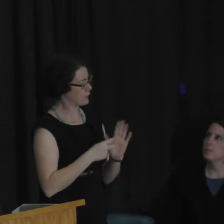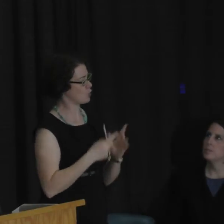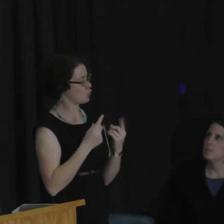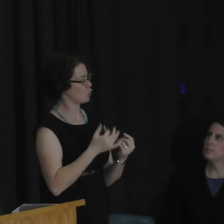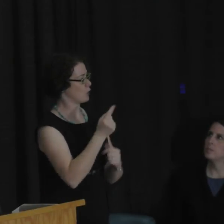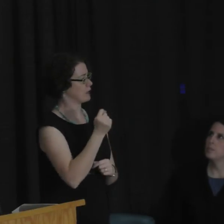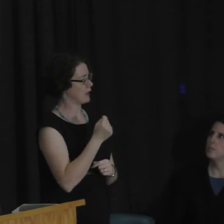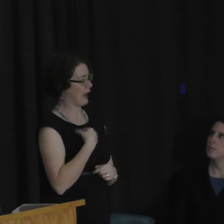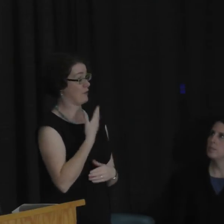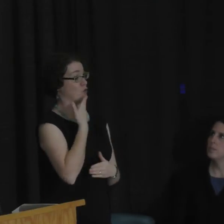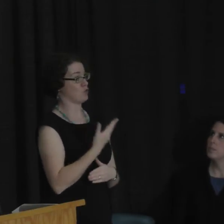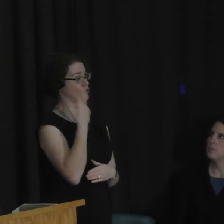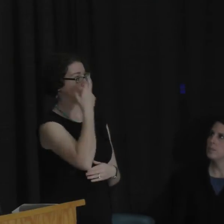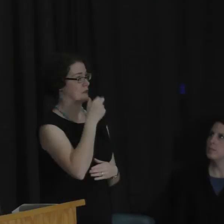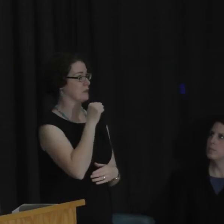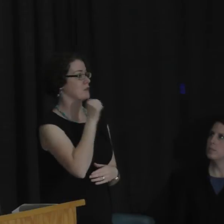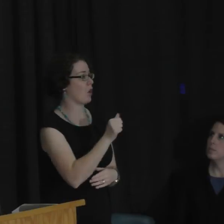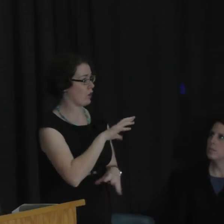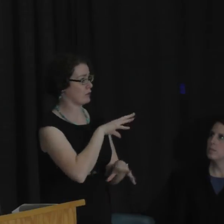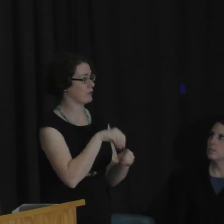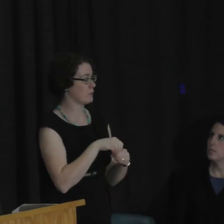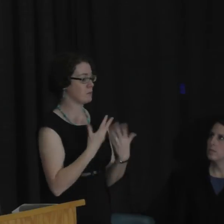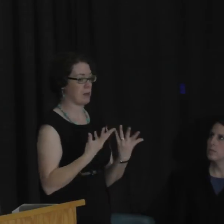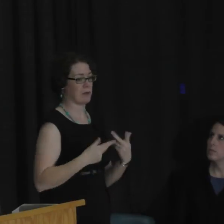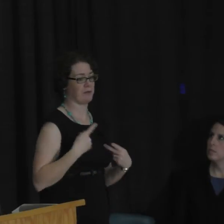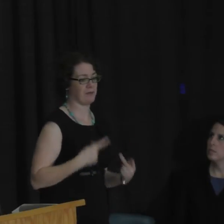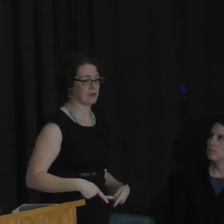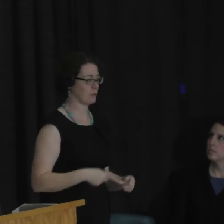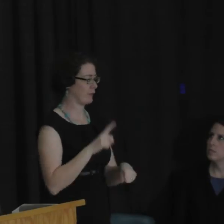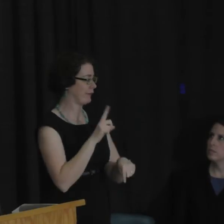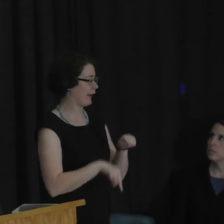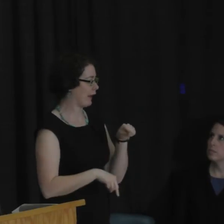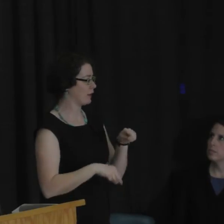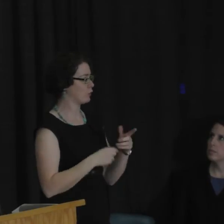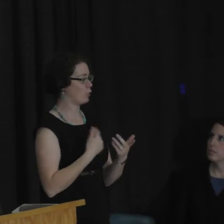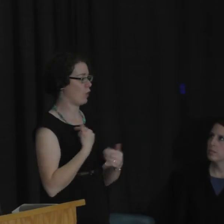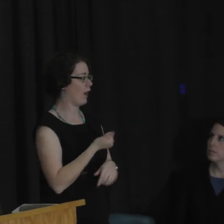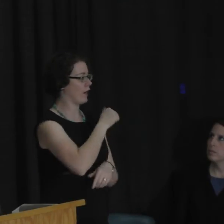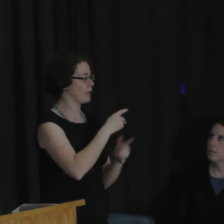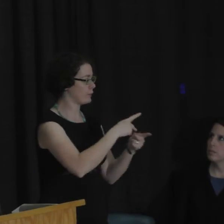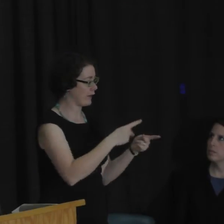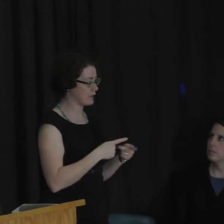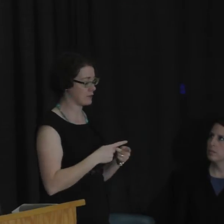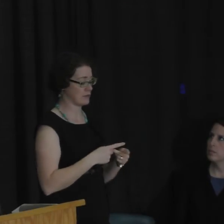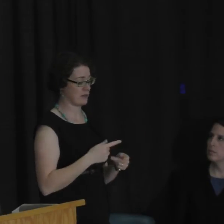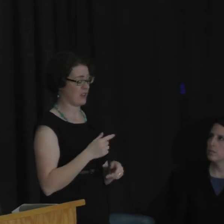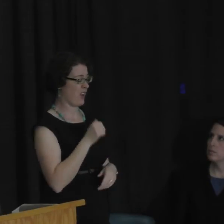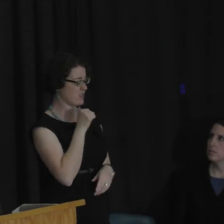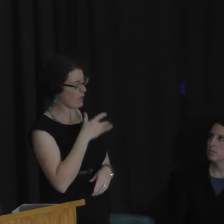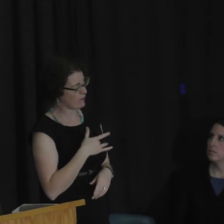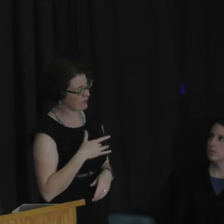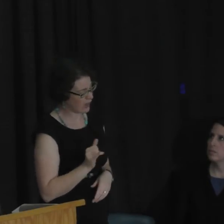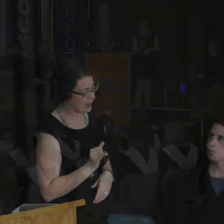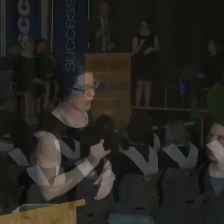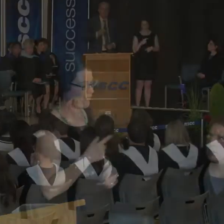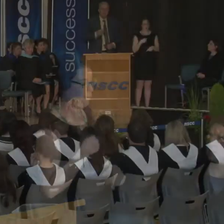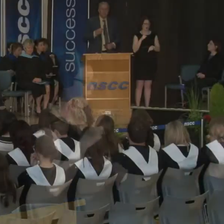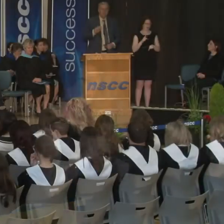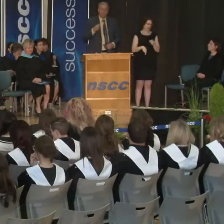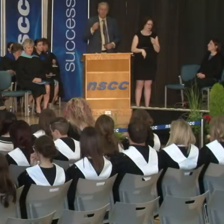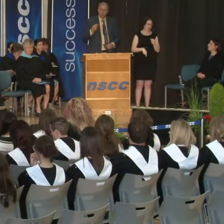to have a really good reason not to do it, like I'm not physically possible, I'll be somewhere else. Or the idea that I don't feel like doing it or I don't think I can